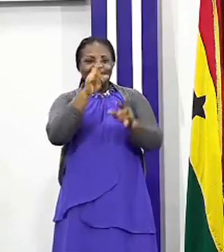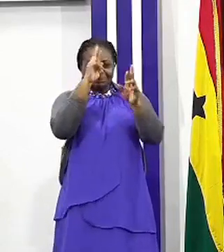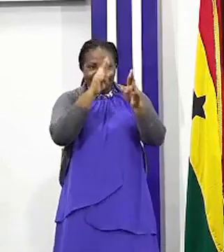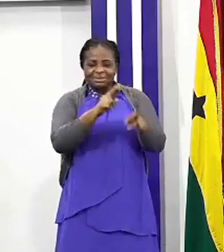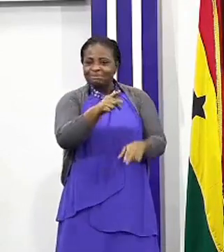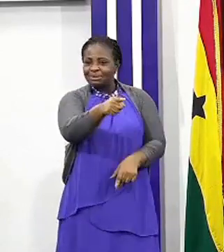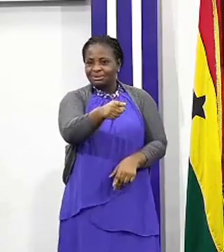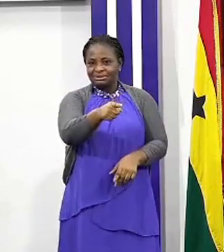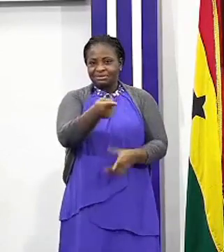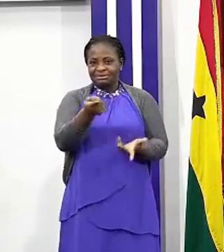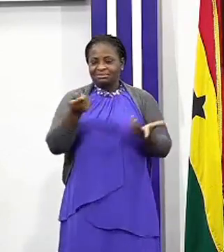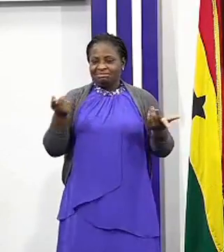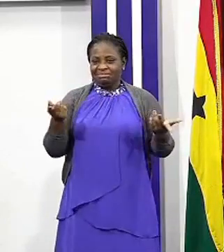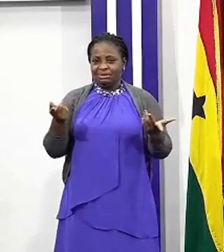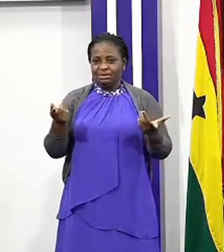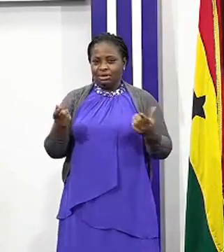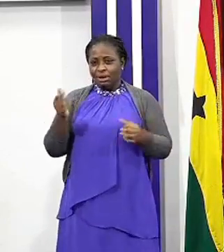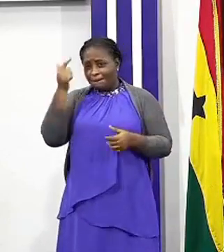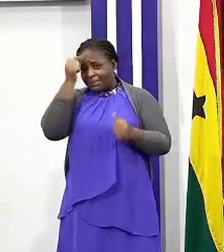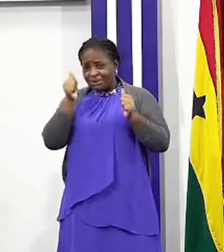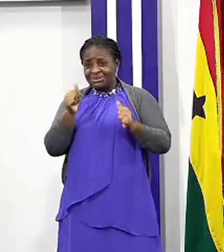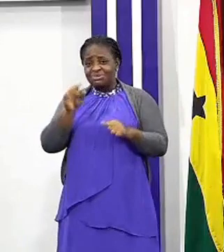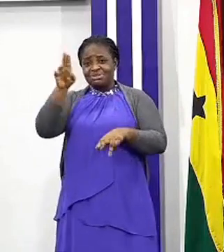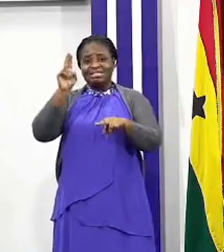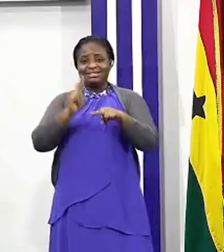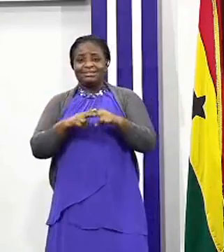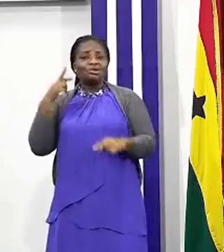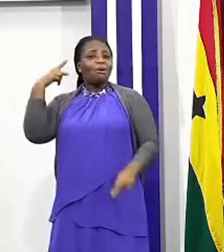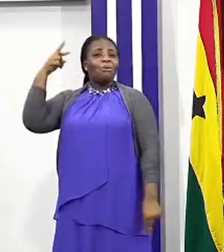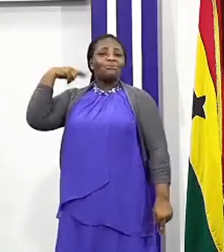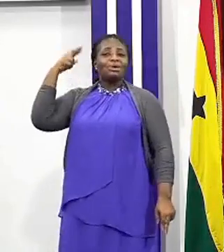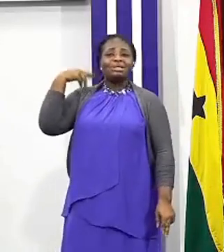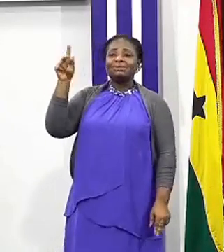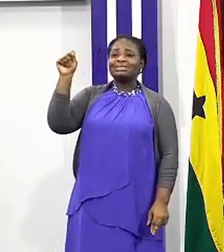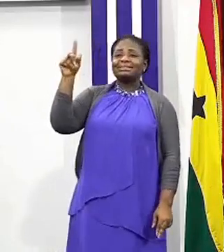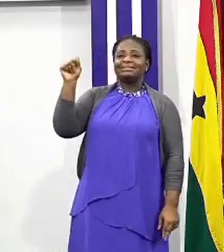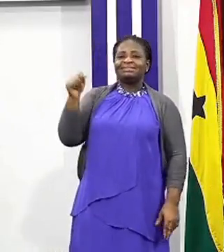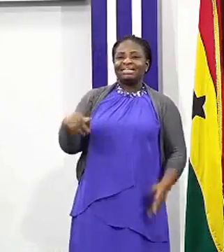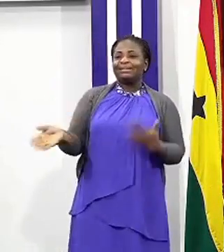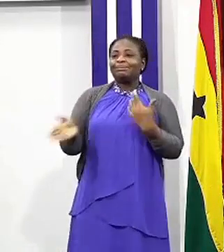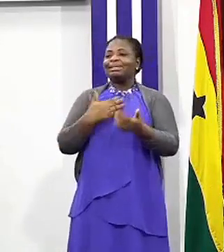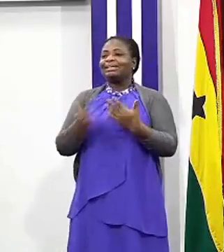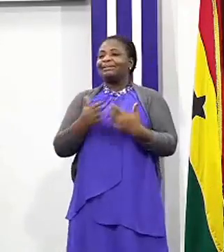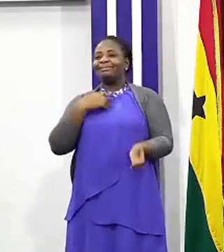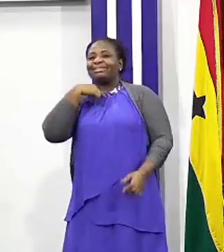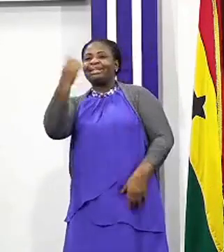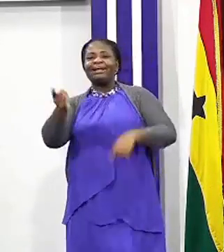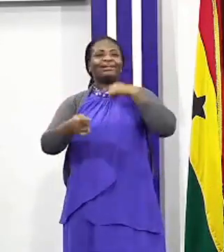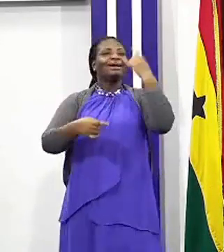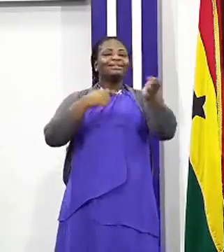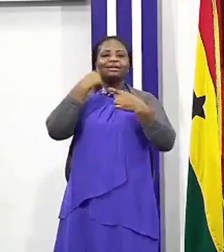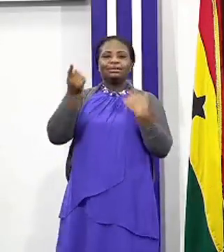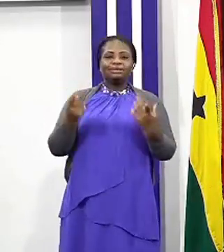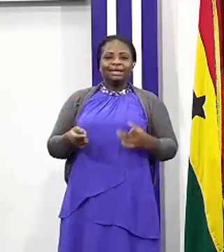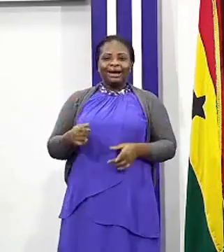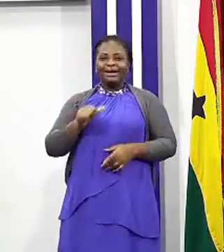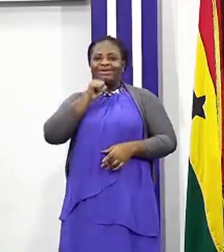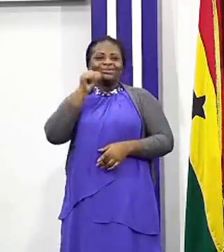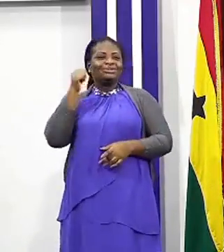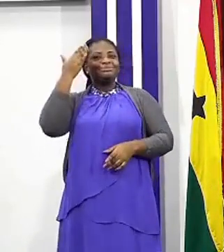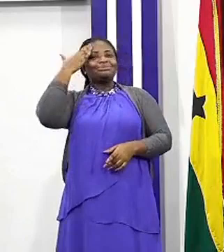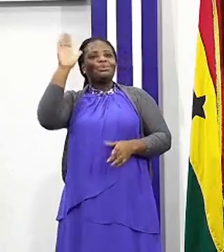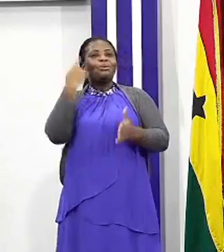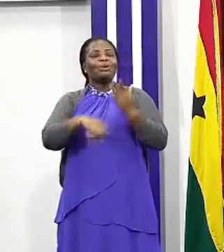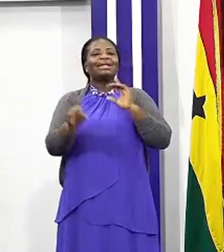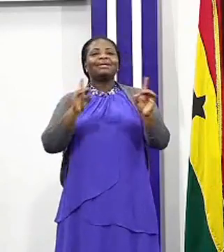ubiye buom ejuomudi. So who to studio na se who can send be suggests they are being intellectually dishonest.